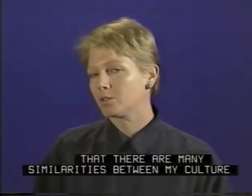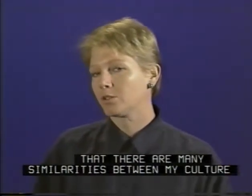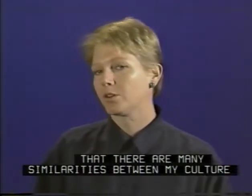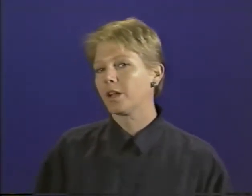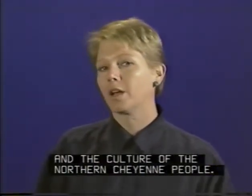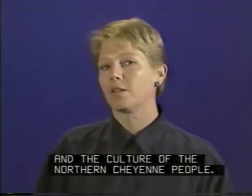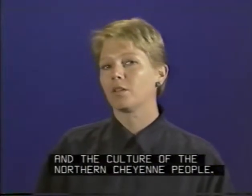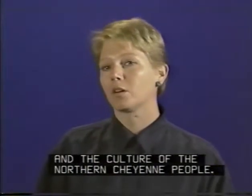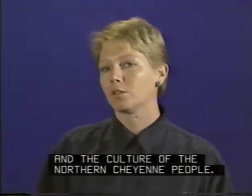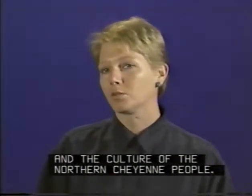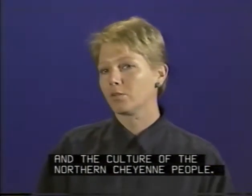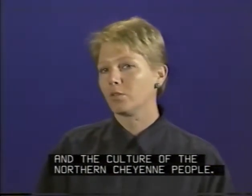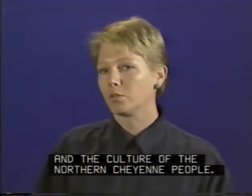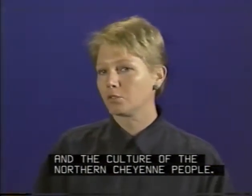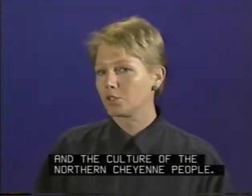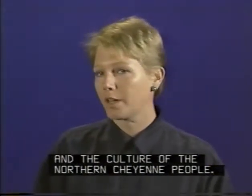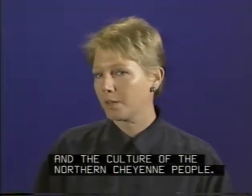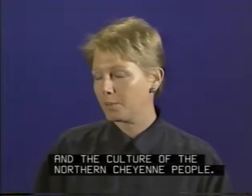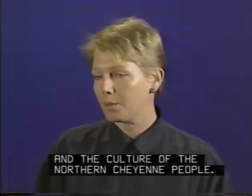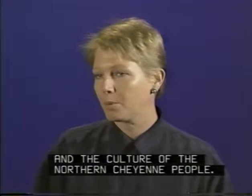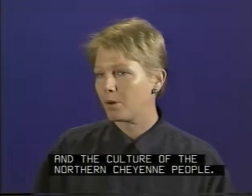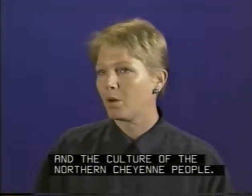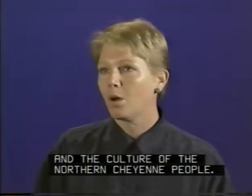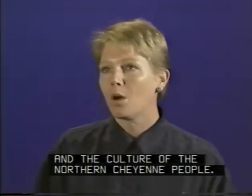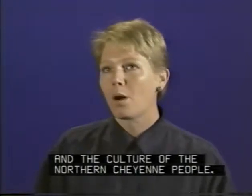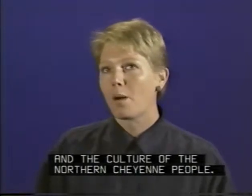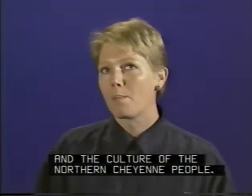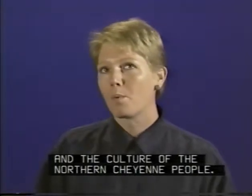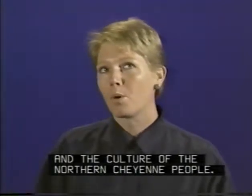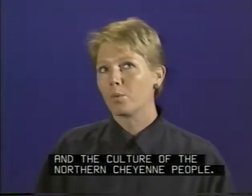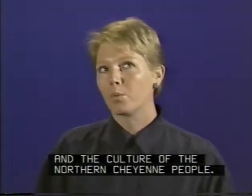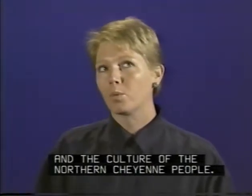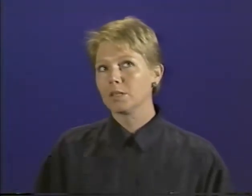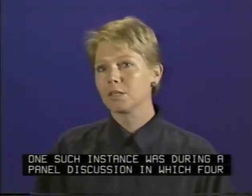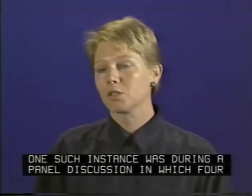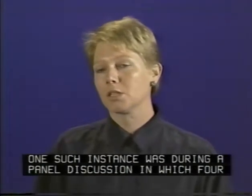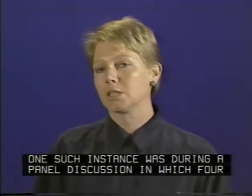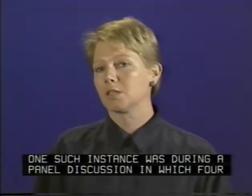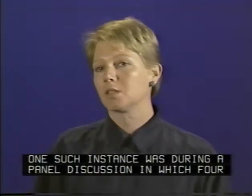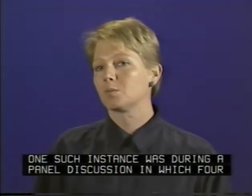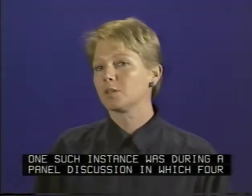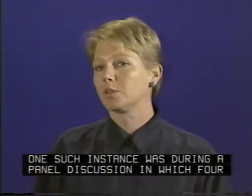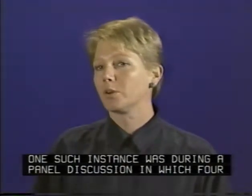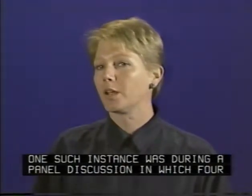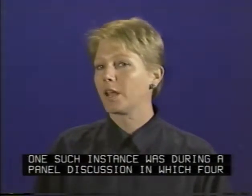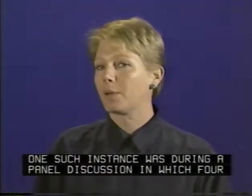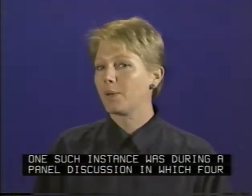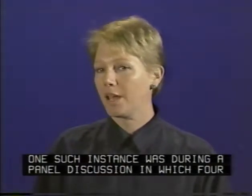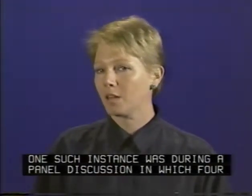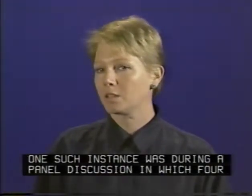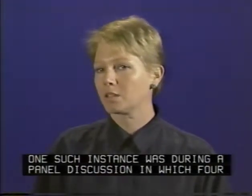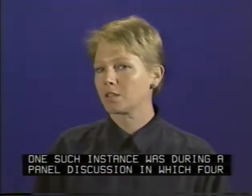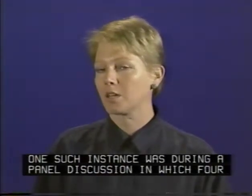culture and the culture of the Northern Cheyenne people. One such instance was during a panel